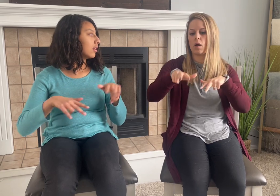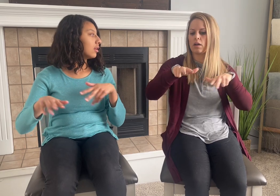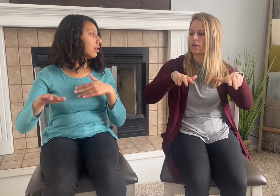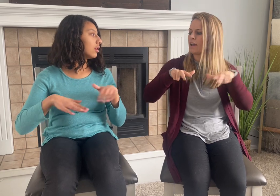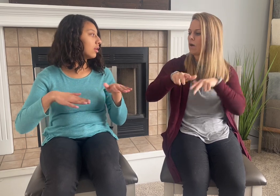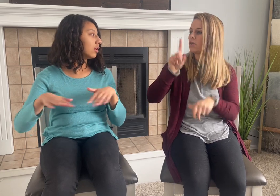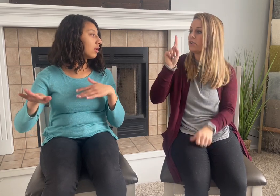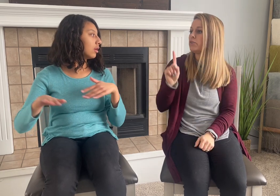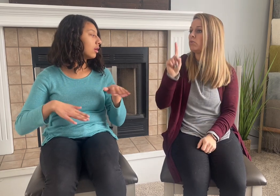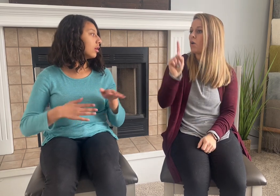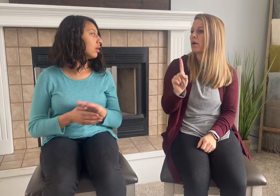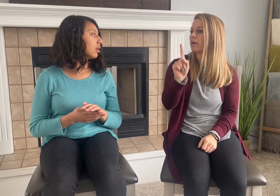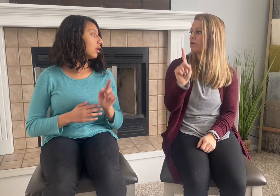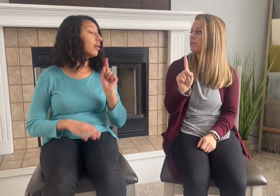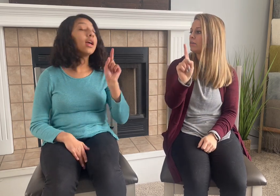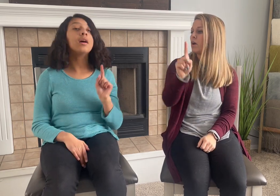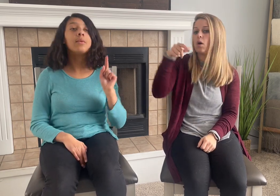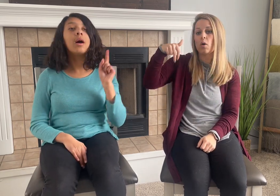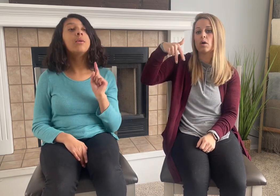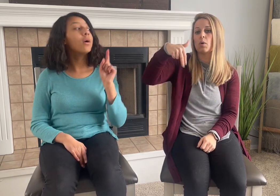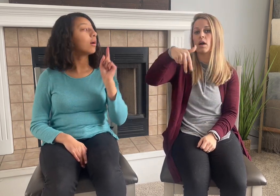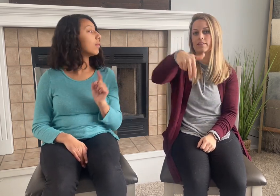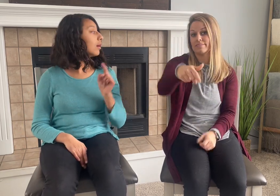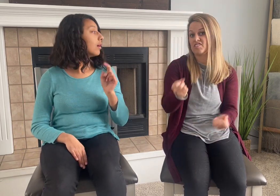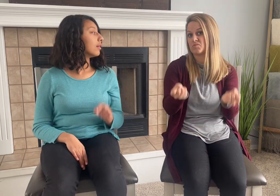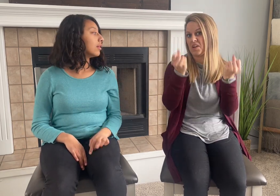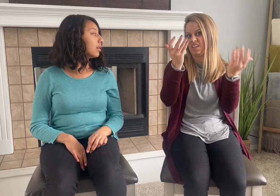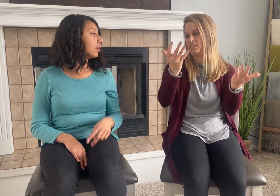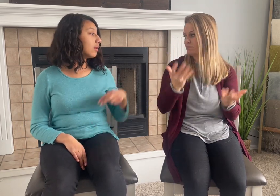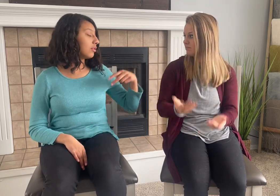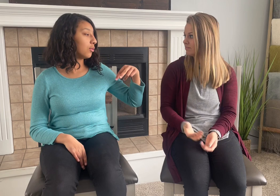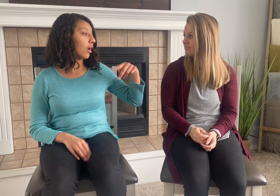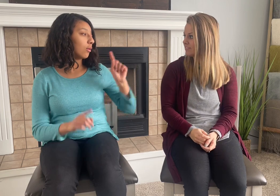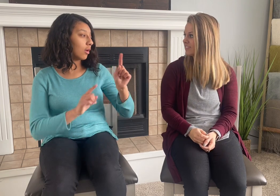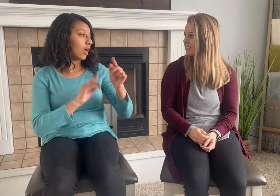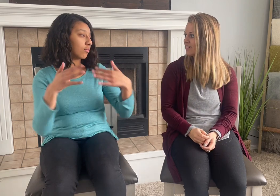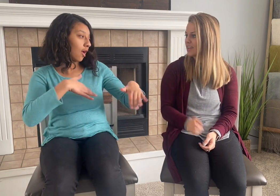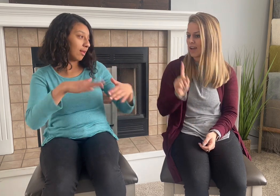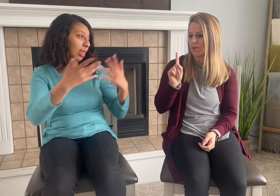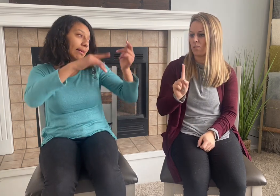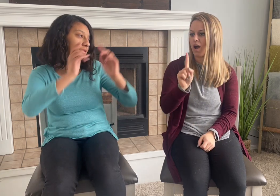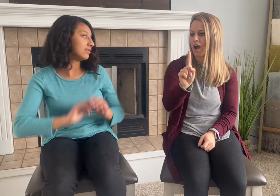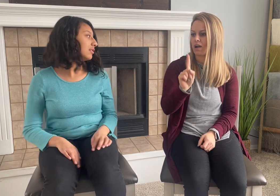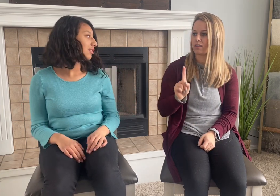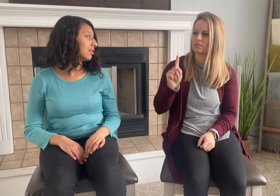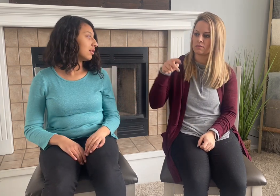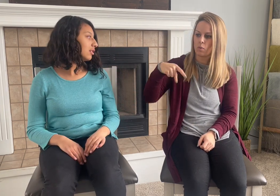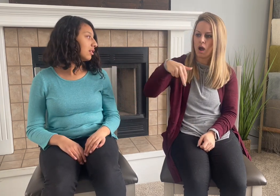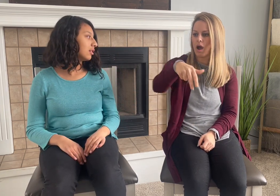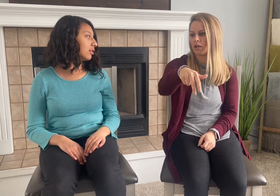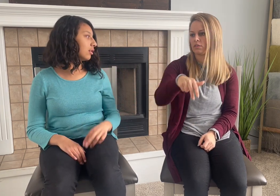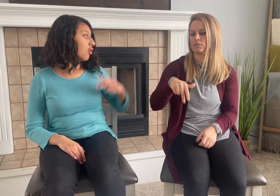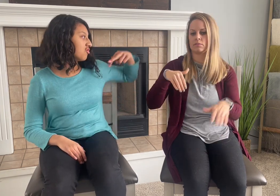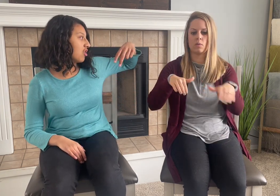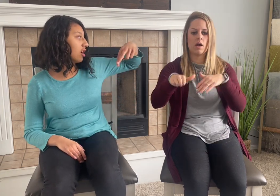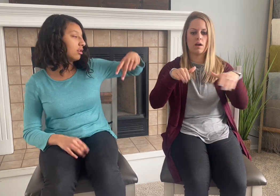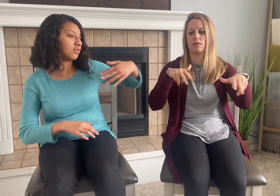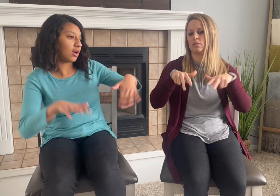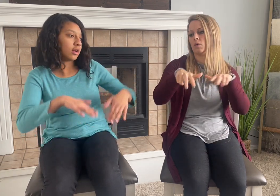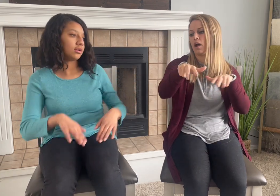walk. Or you can do walk. Or walk. There's many. Walk, walk, walk, walk,